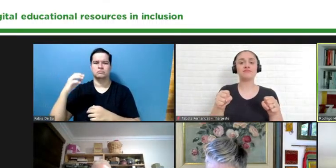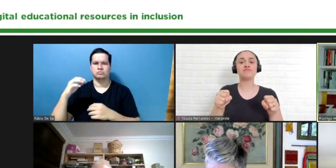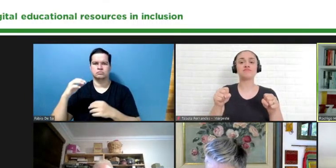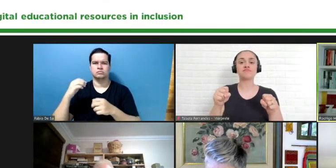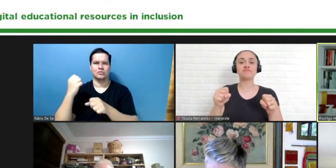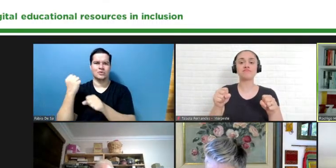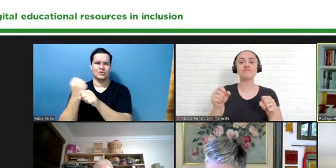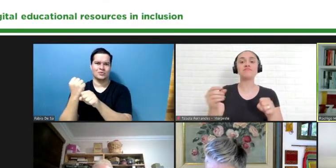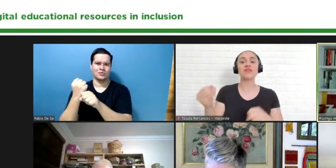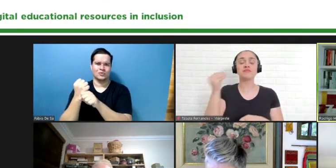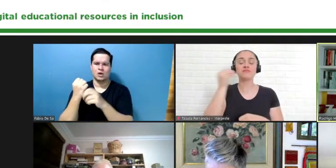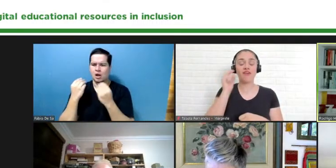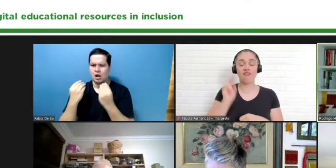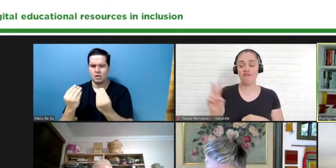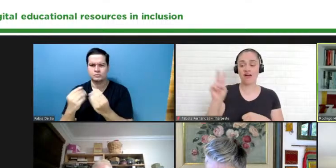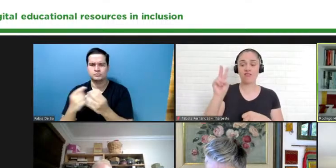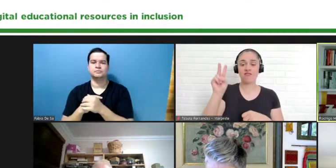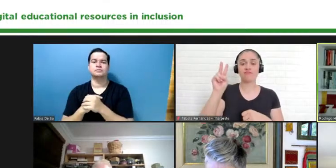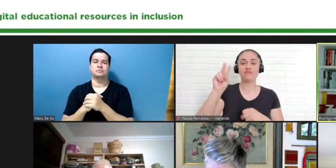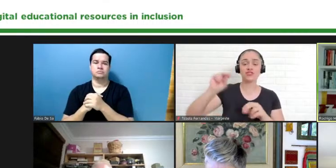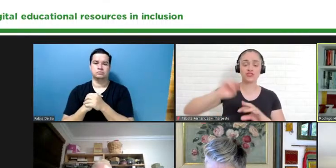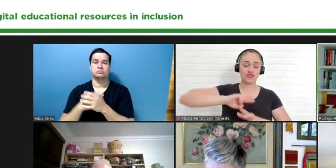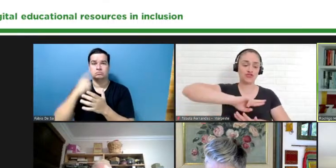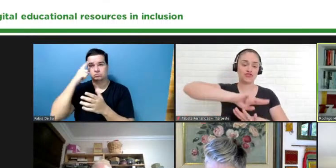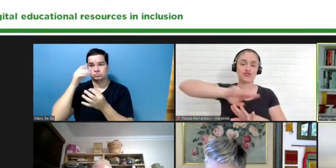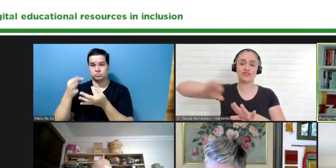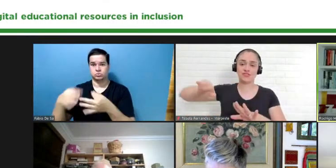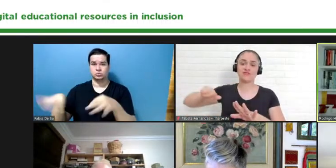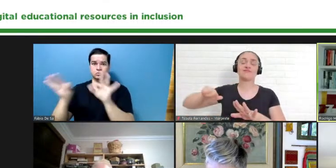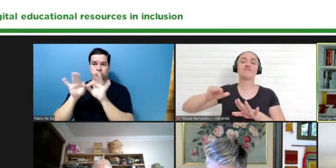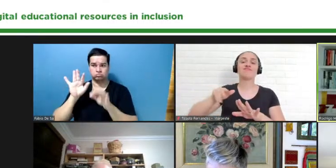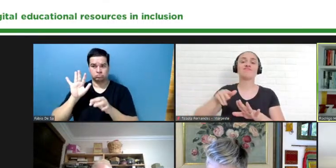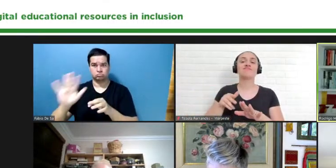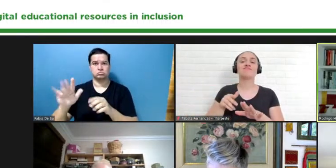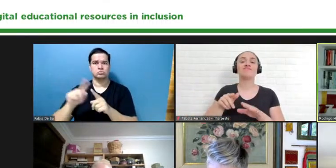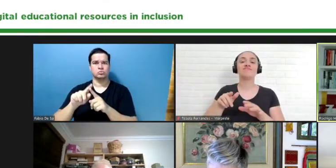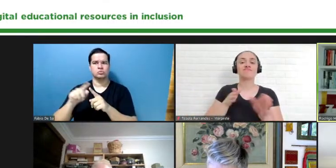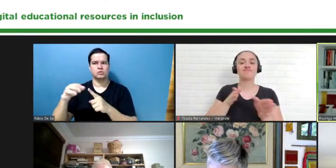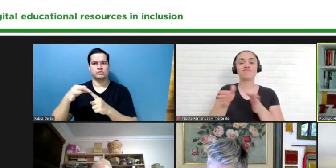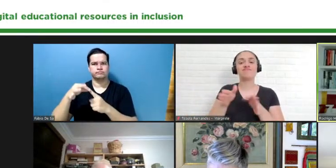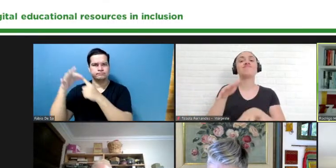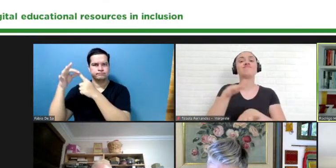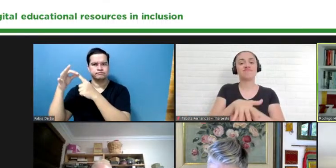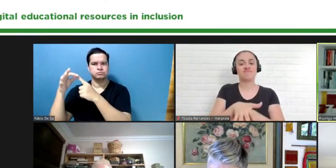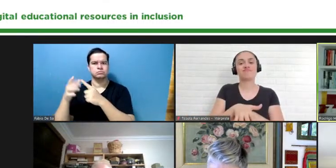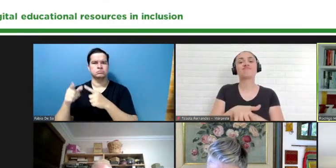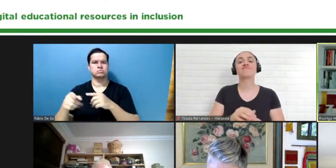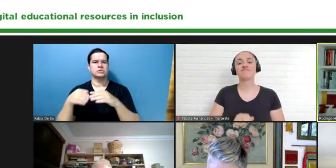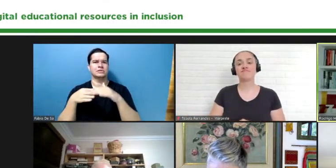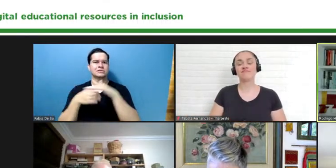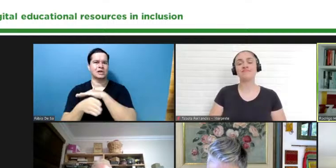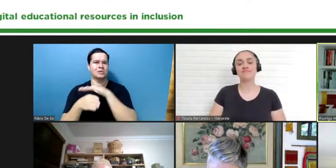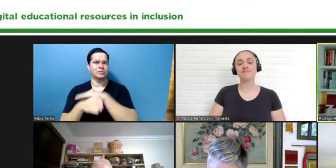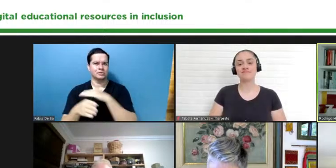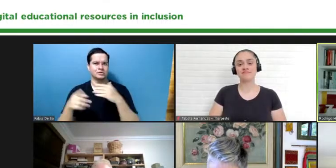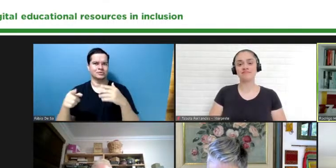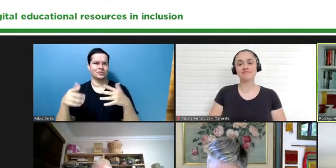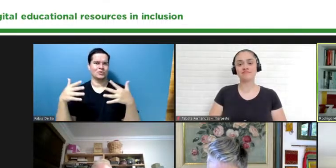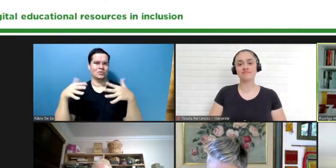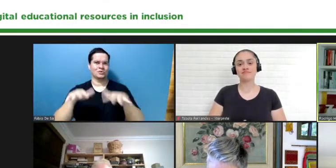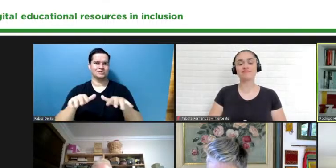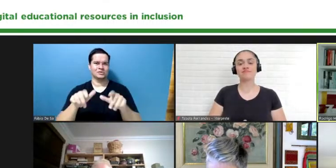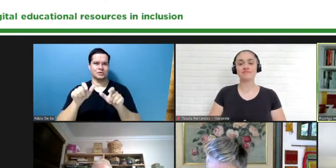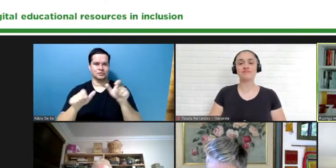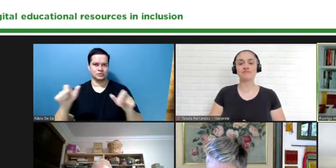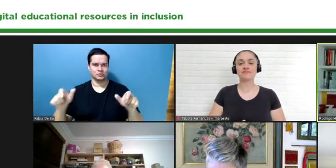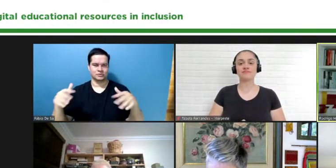human diversity. So today we are launching an international online community